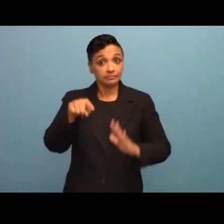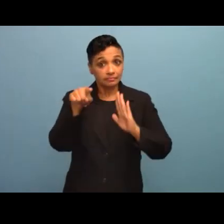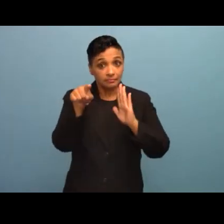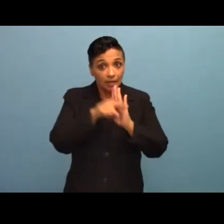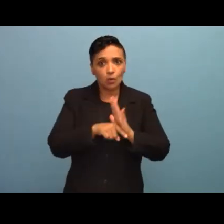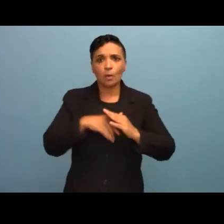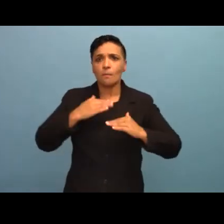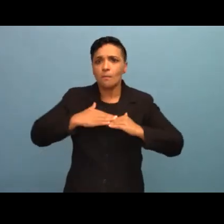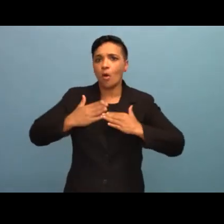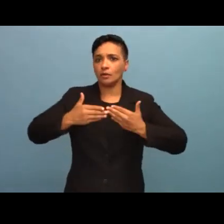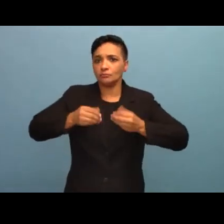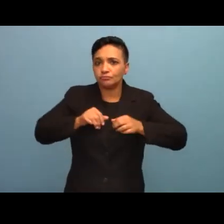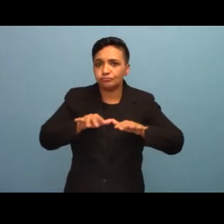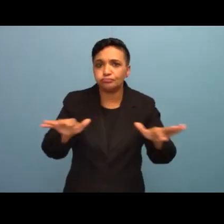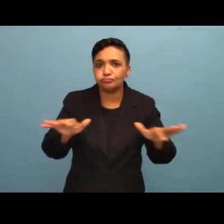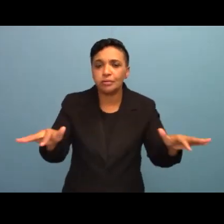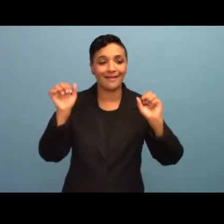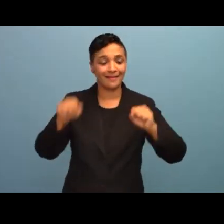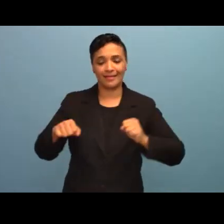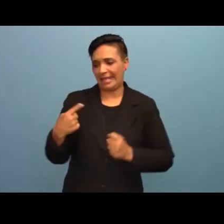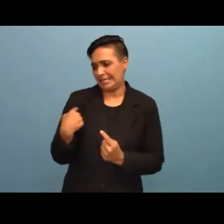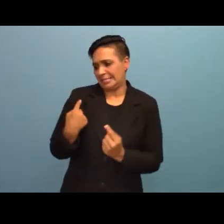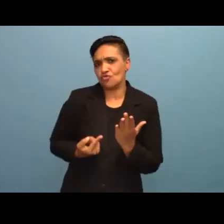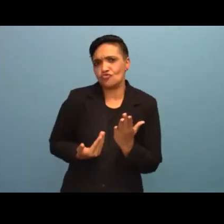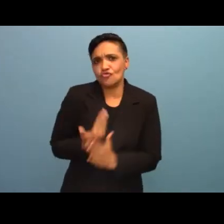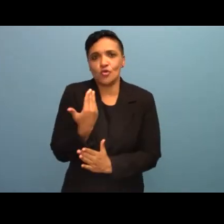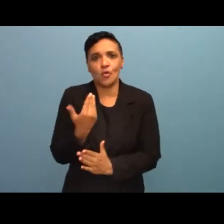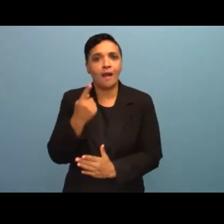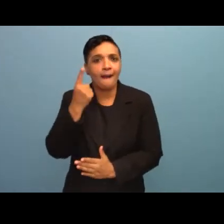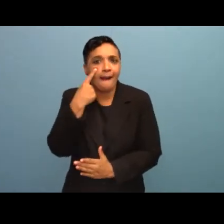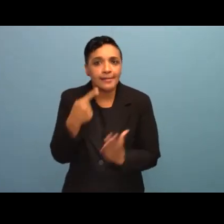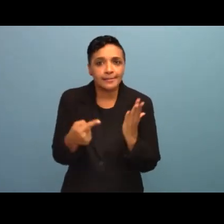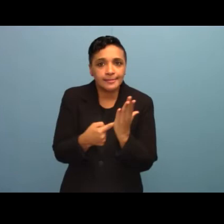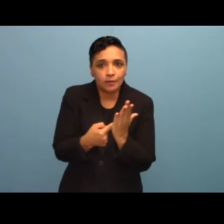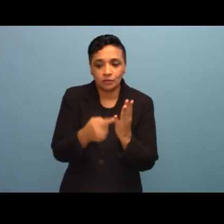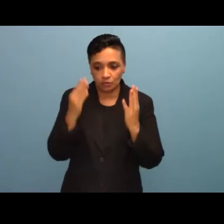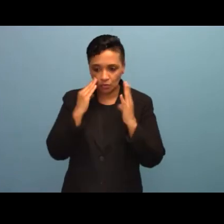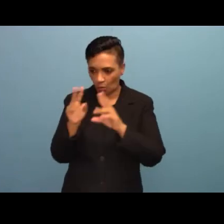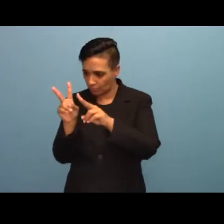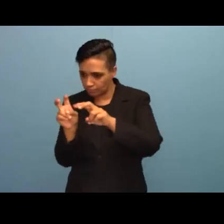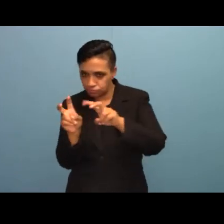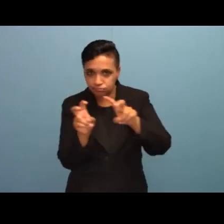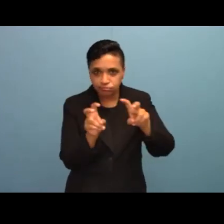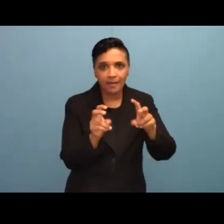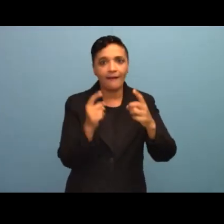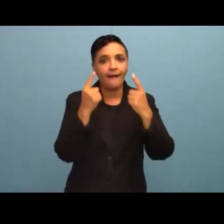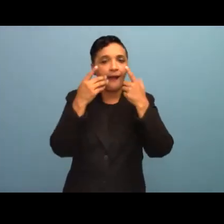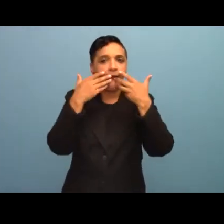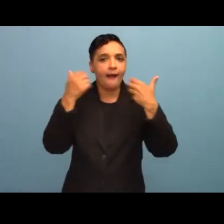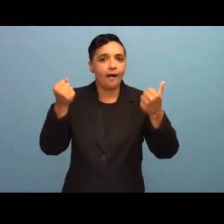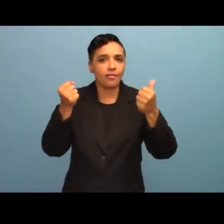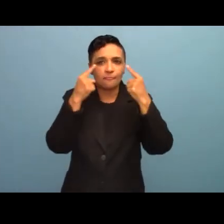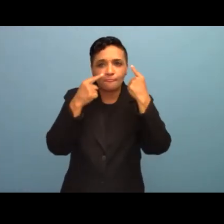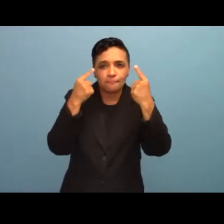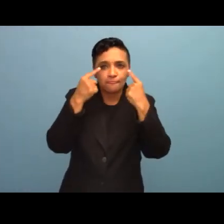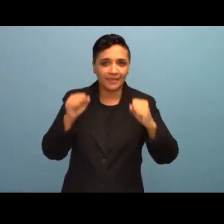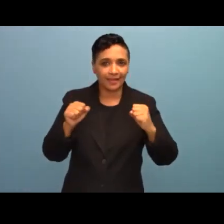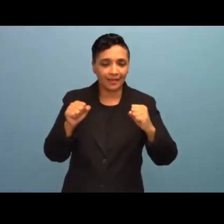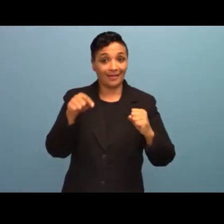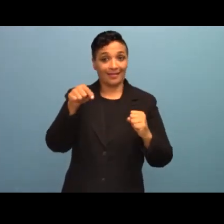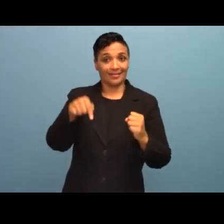using the latest eye technology to deliver a comprehensive national school eye health program with primacy given